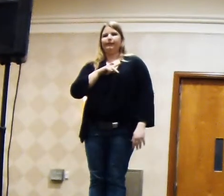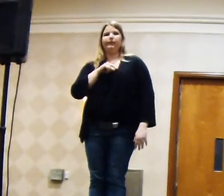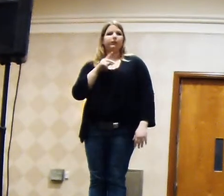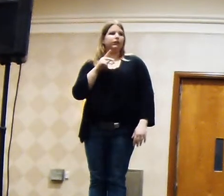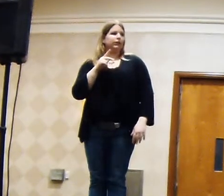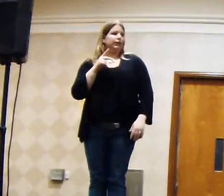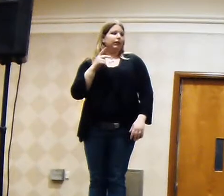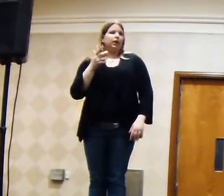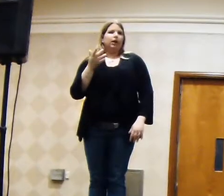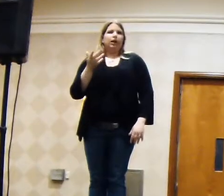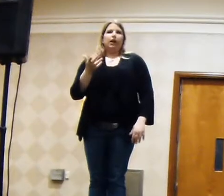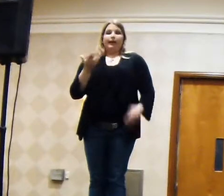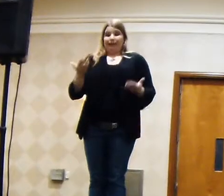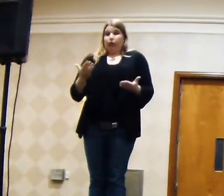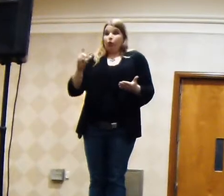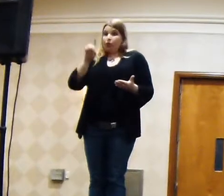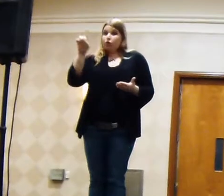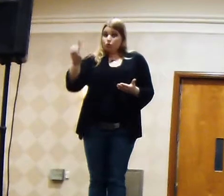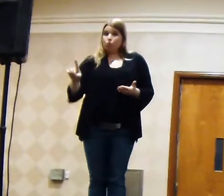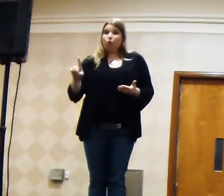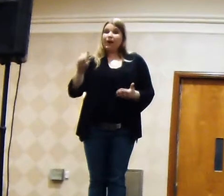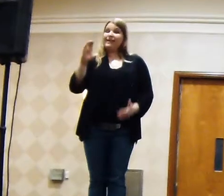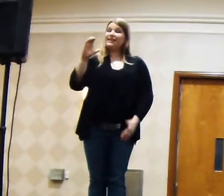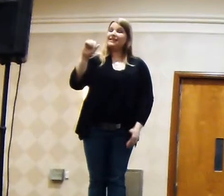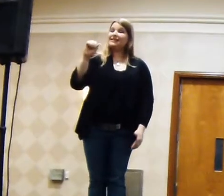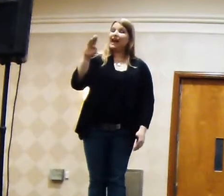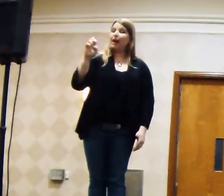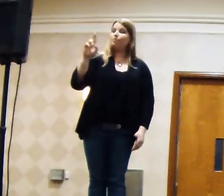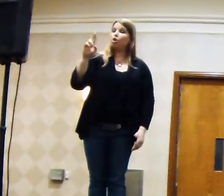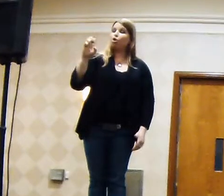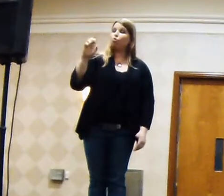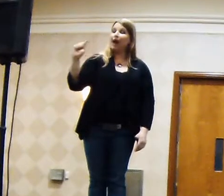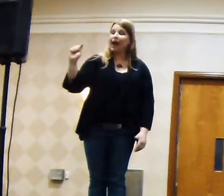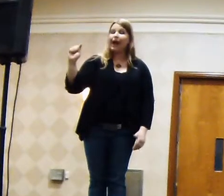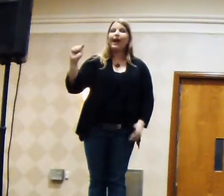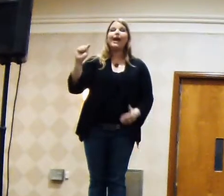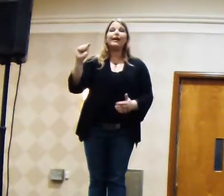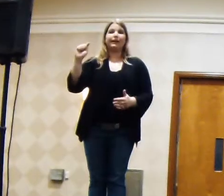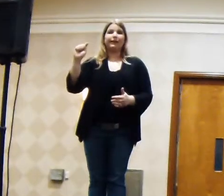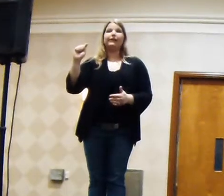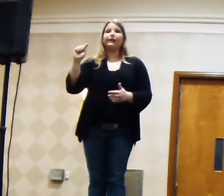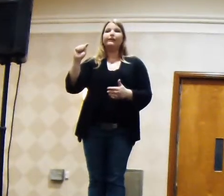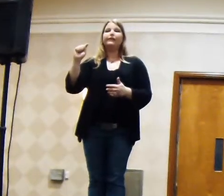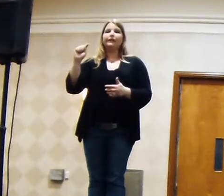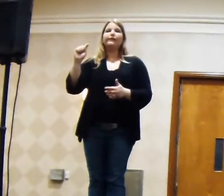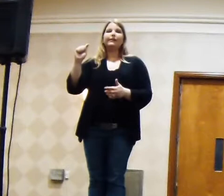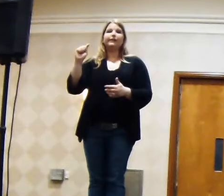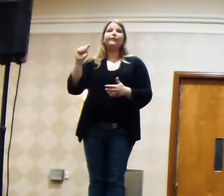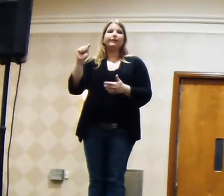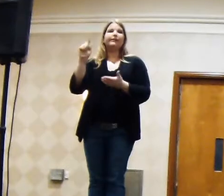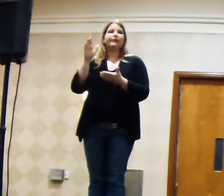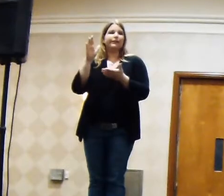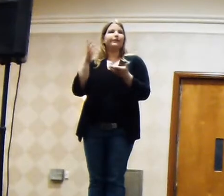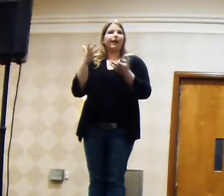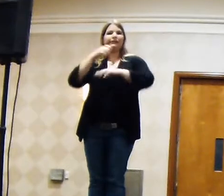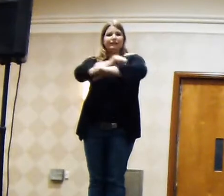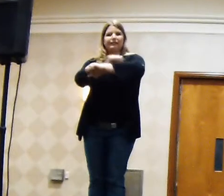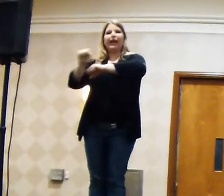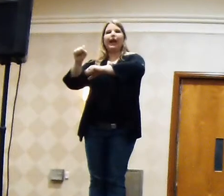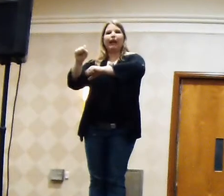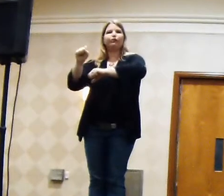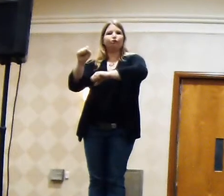here in Detroit. I did it on tour and then I did it on Broadway. So that was really, for like 8 months, that was a